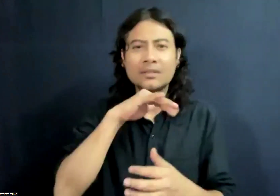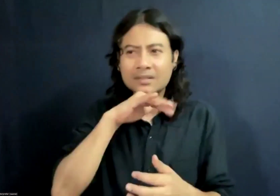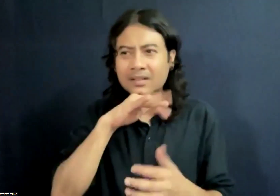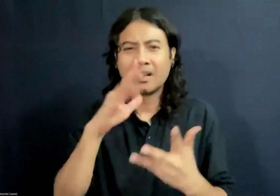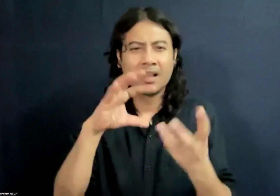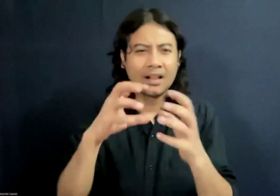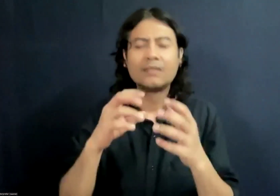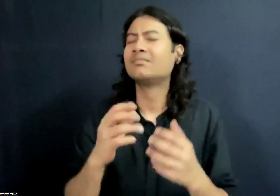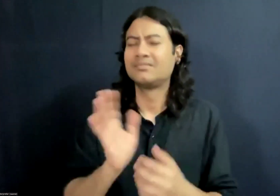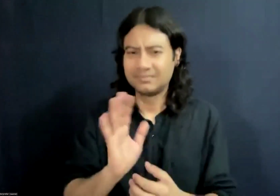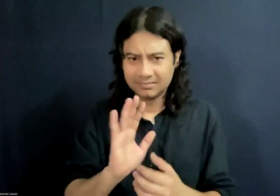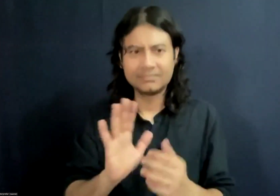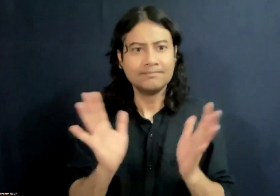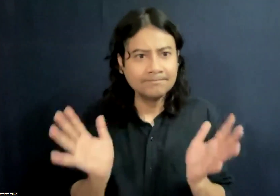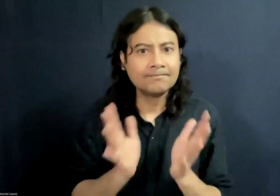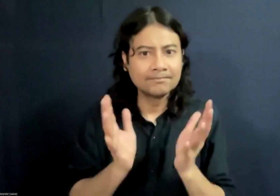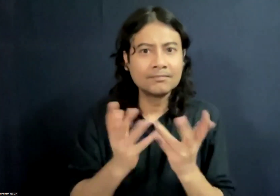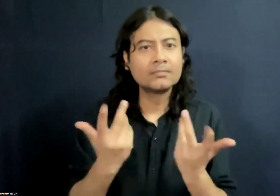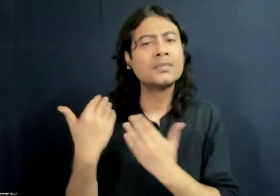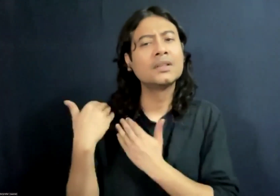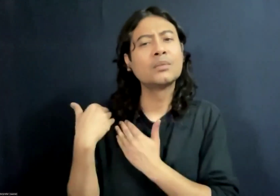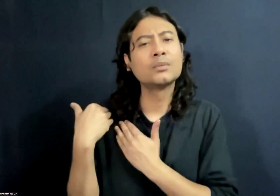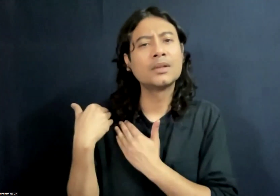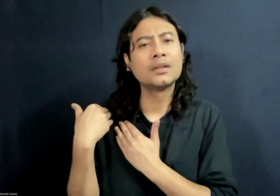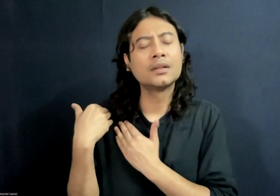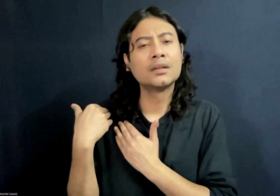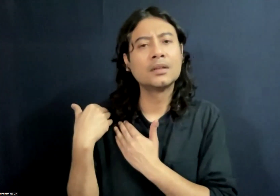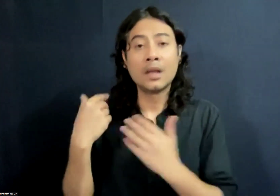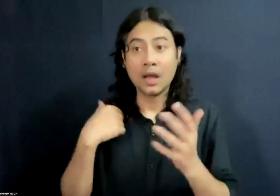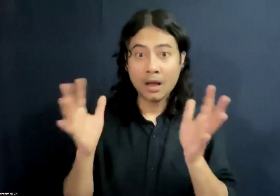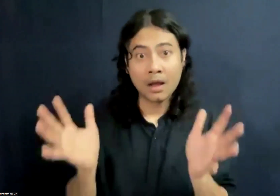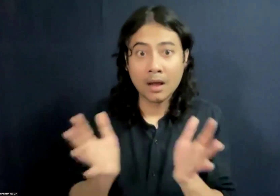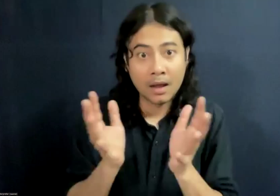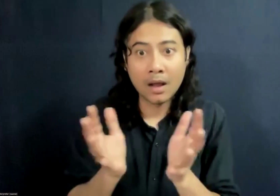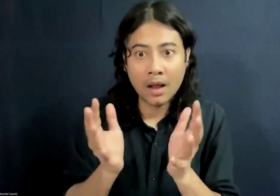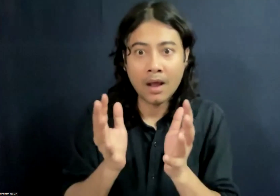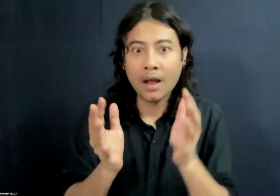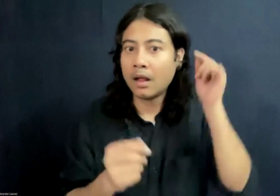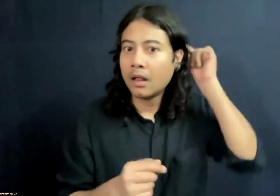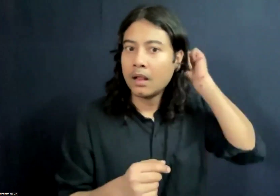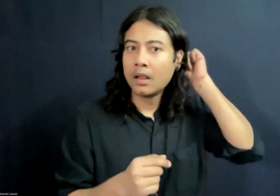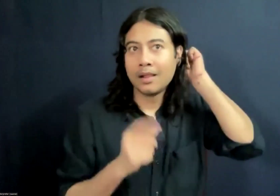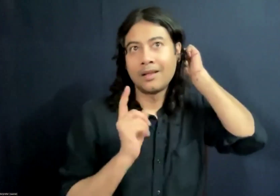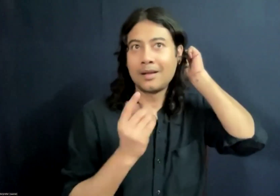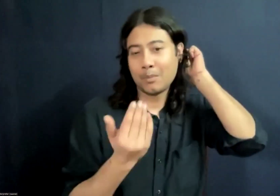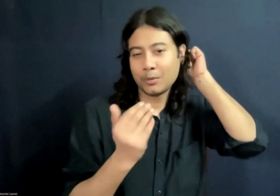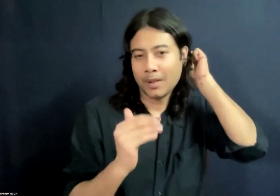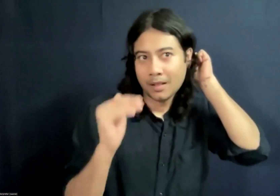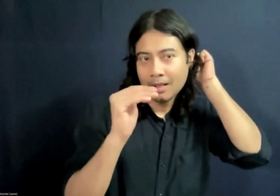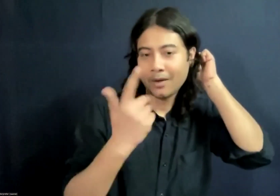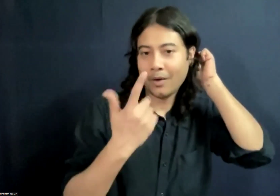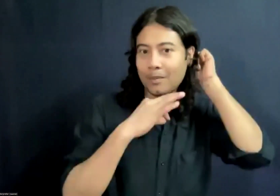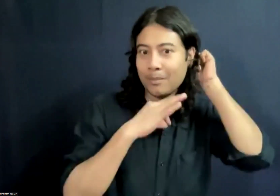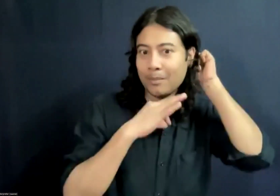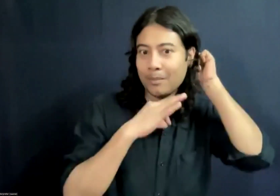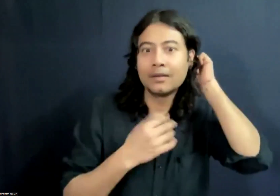But, and I should not expect anything in return. But what am I doing? I am doing,